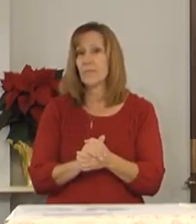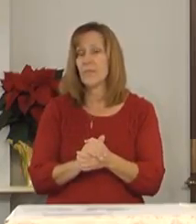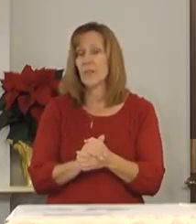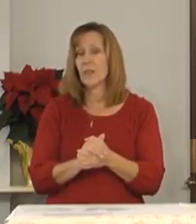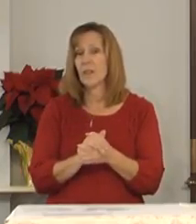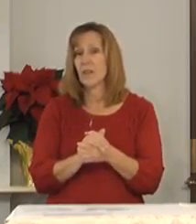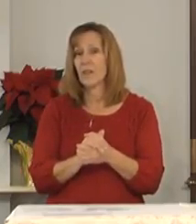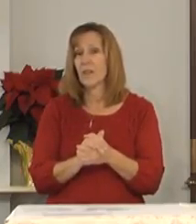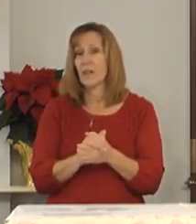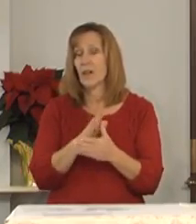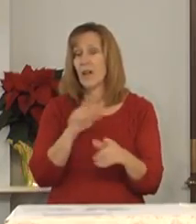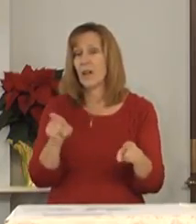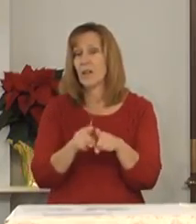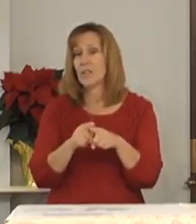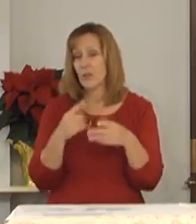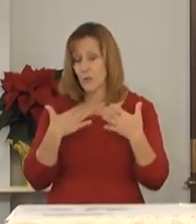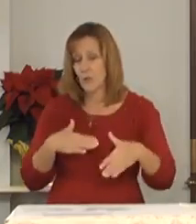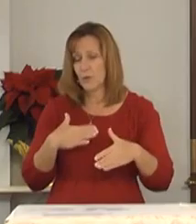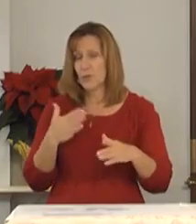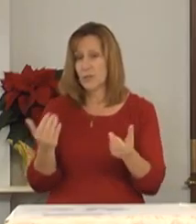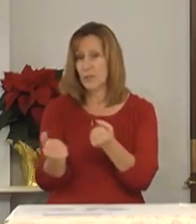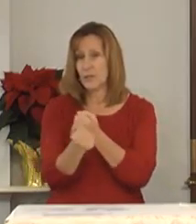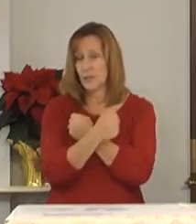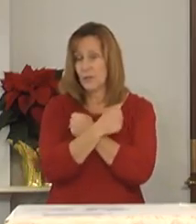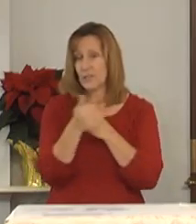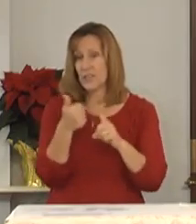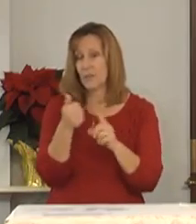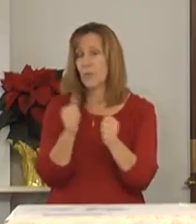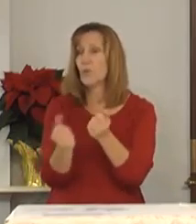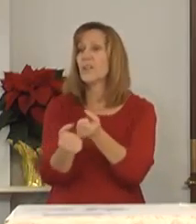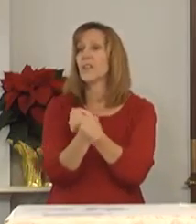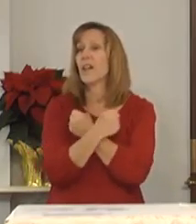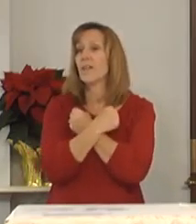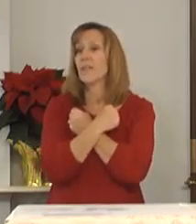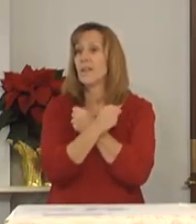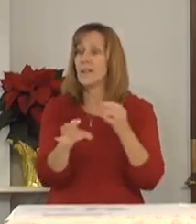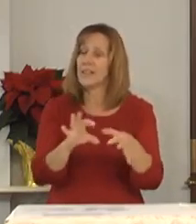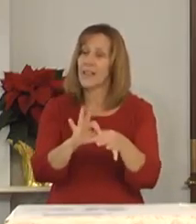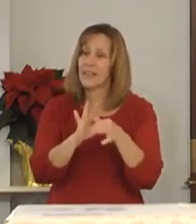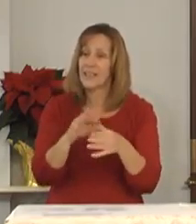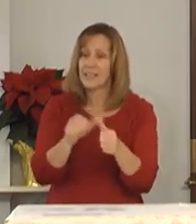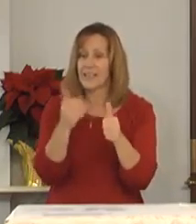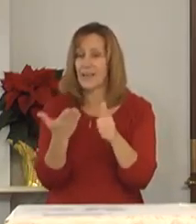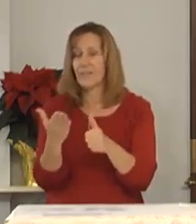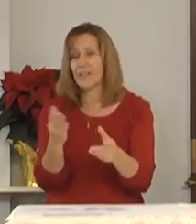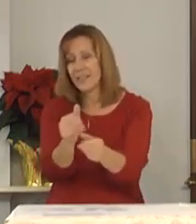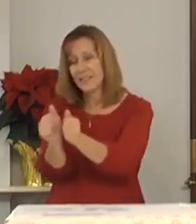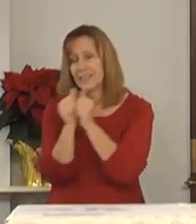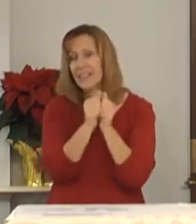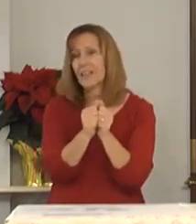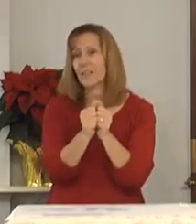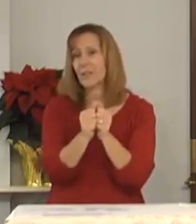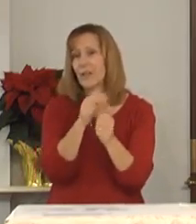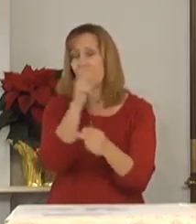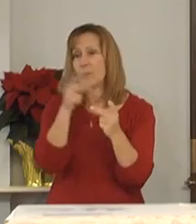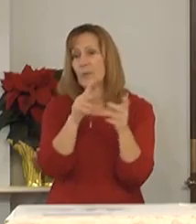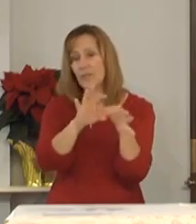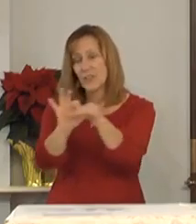Above all, clothe yourselves with love, which binds everything together in perfect harmony.